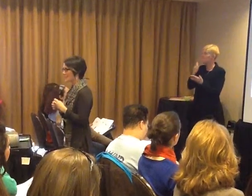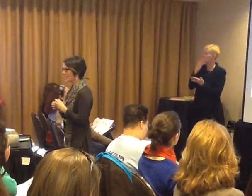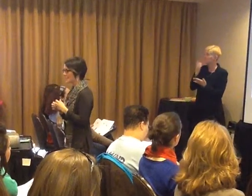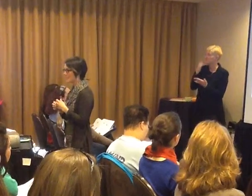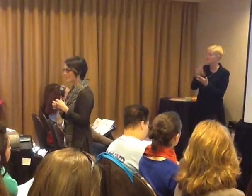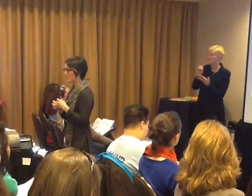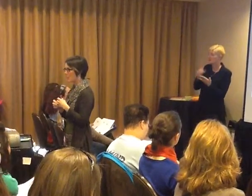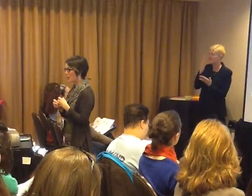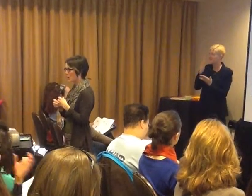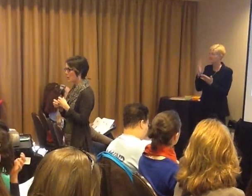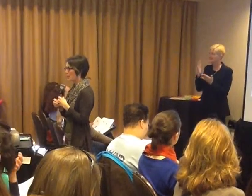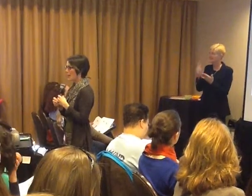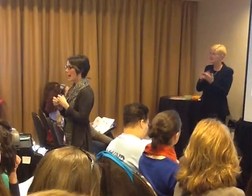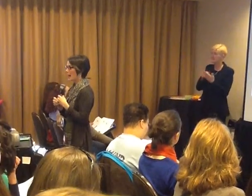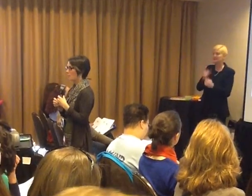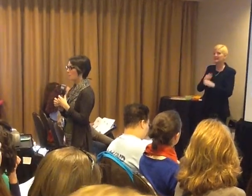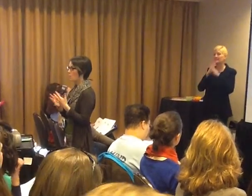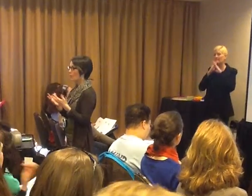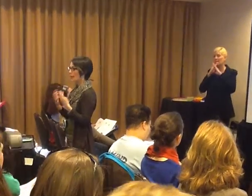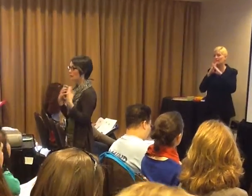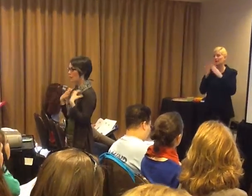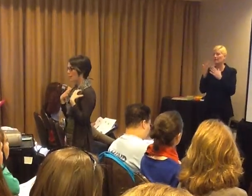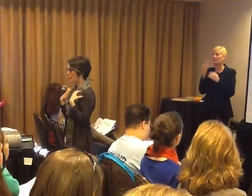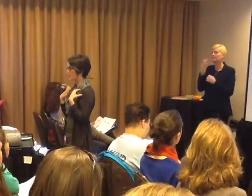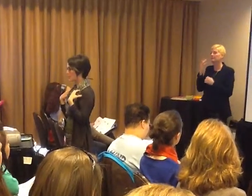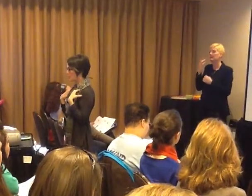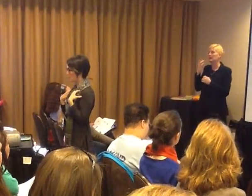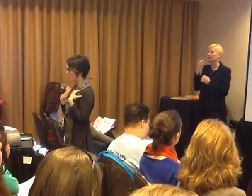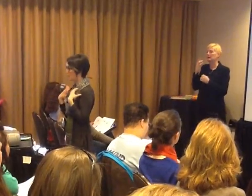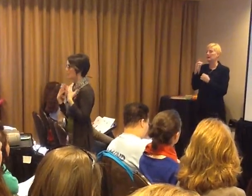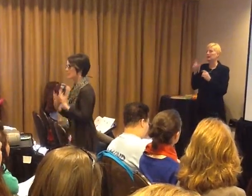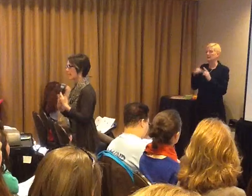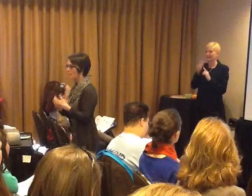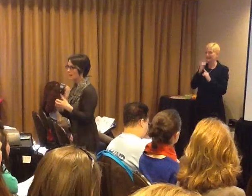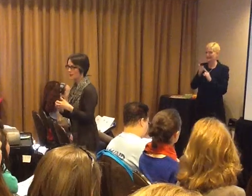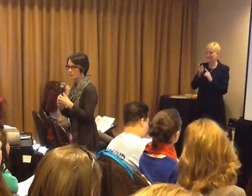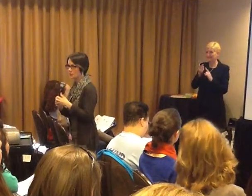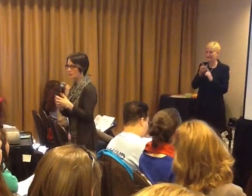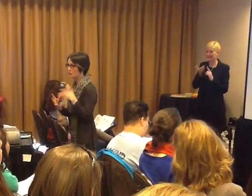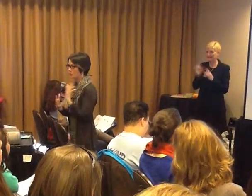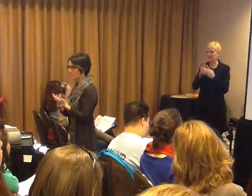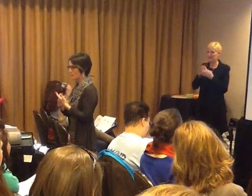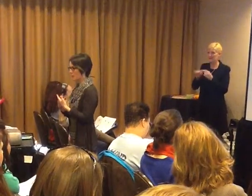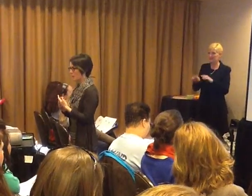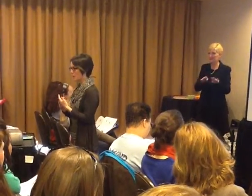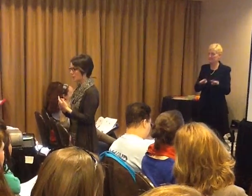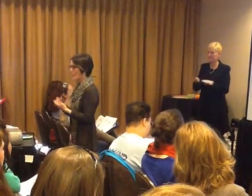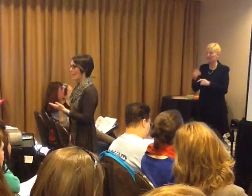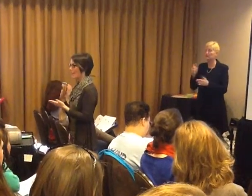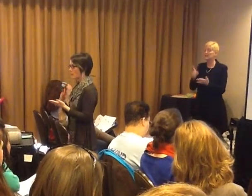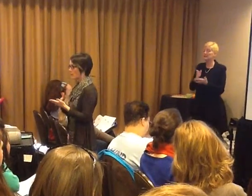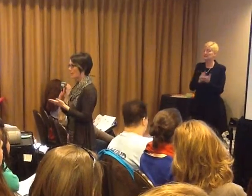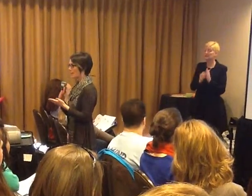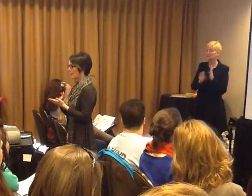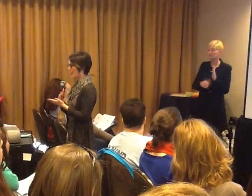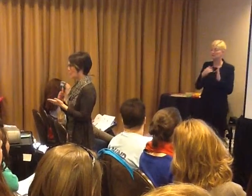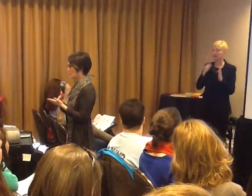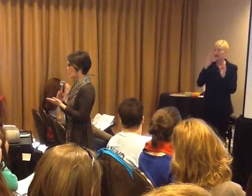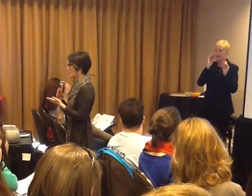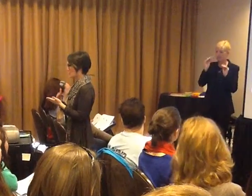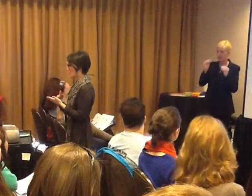it does get to be a barrier when I look at things behaviorally, because I will have students who you give them a direction and they